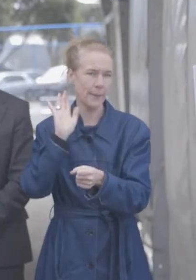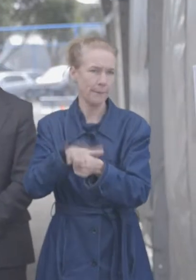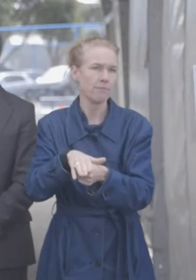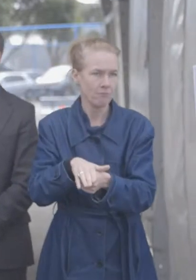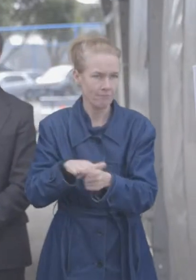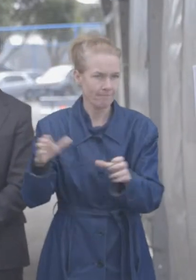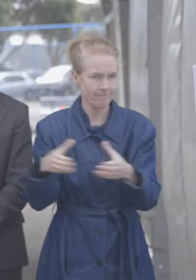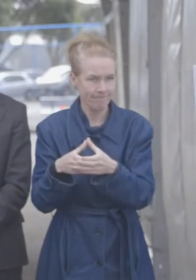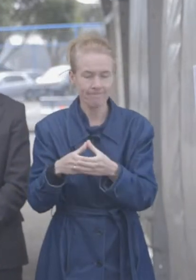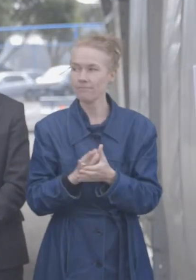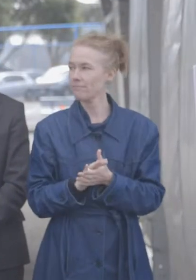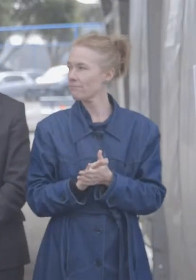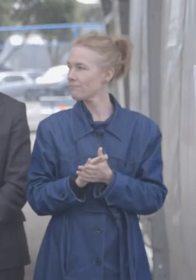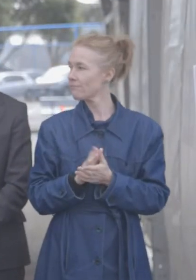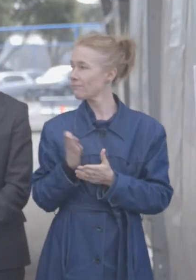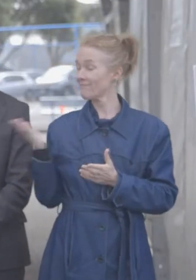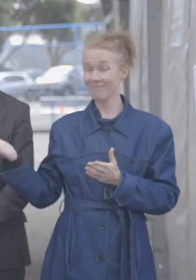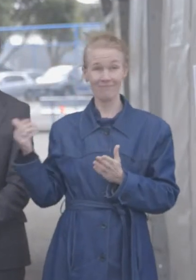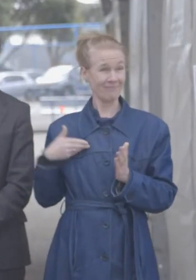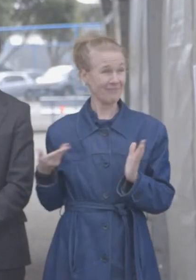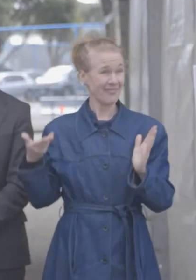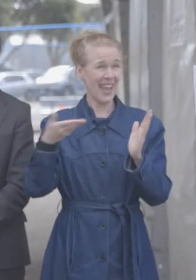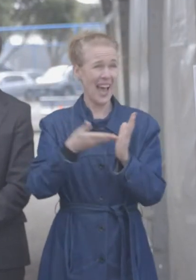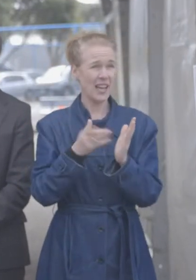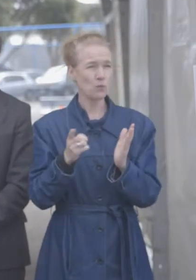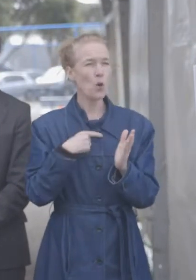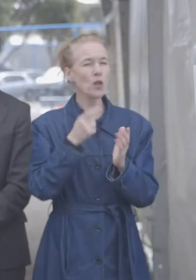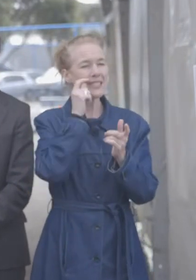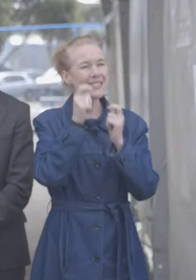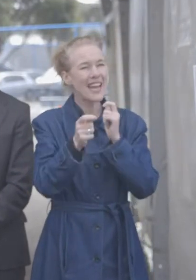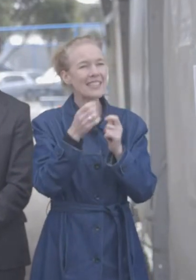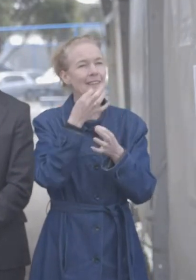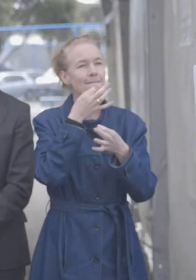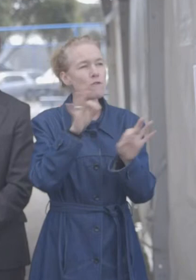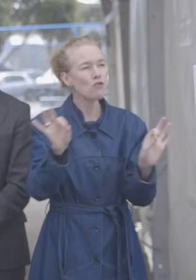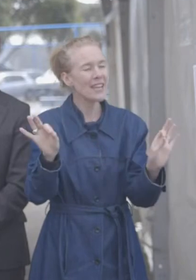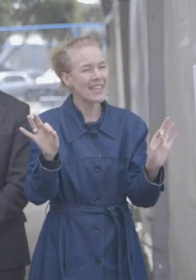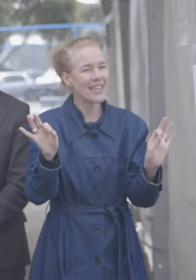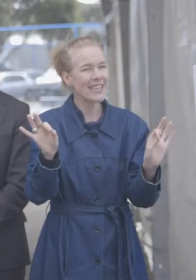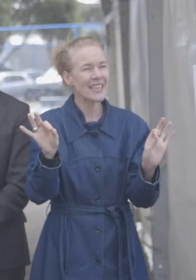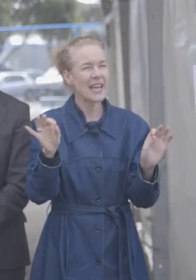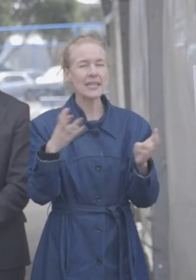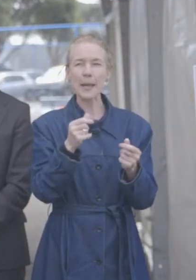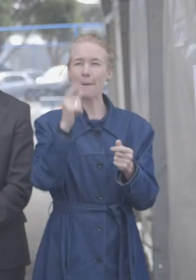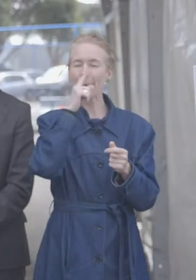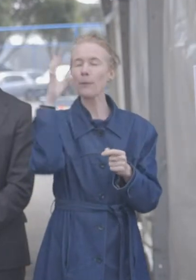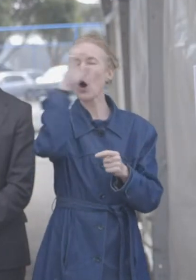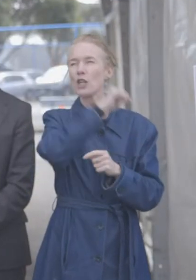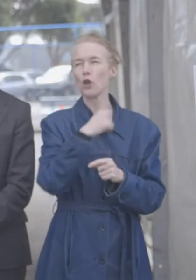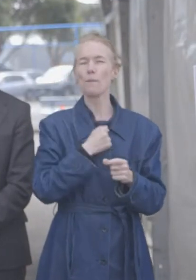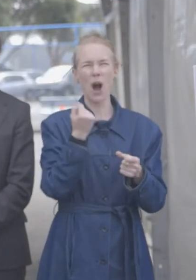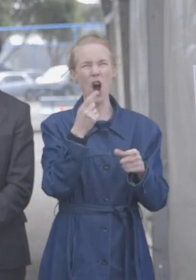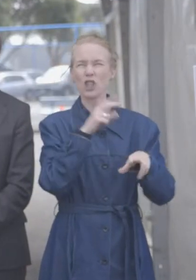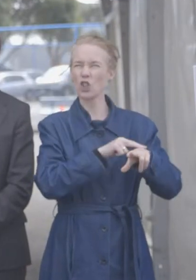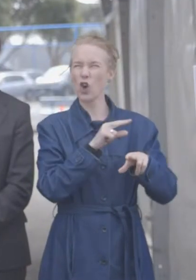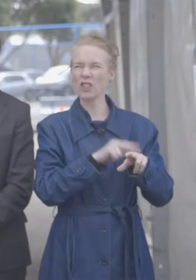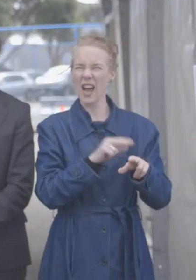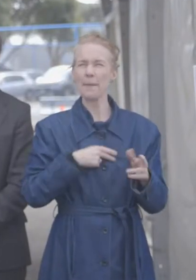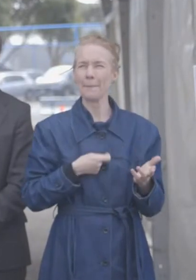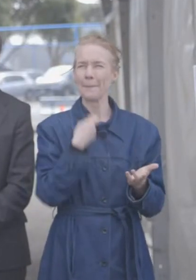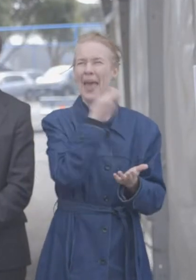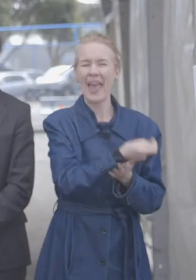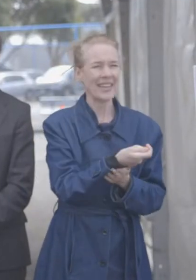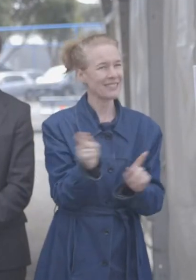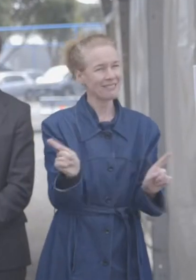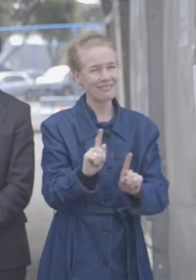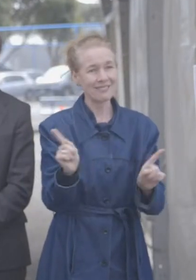test is free to people, so people are often used to having to pay a part charge when they go to general practice. So all COVID tests are free to